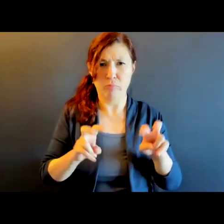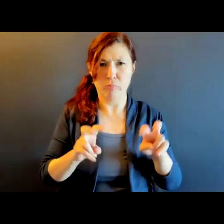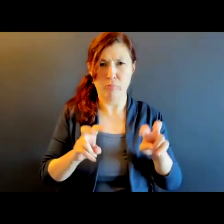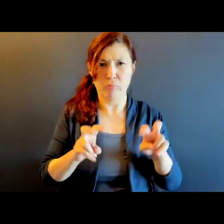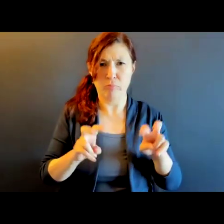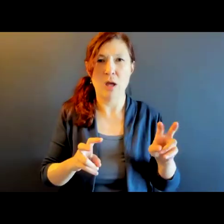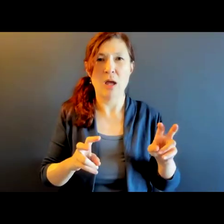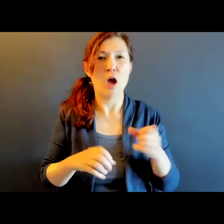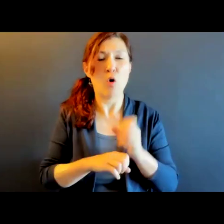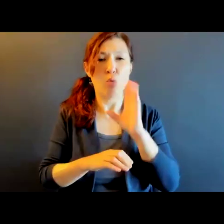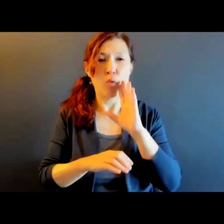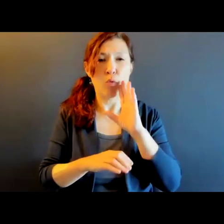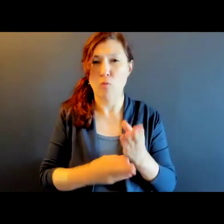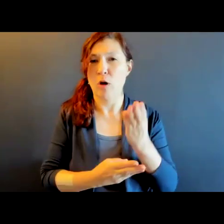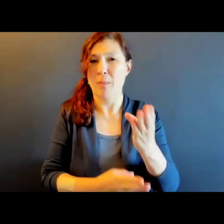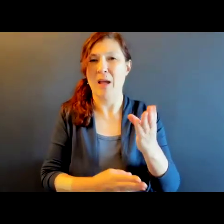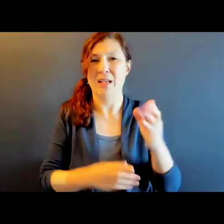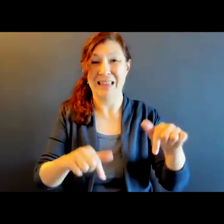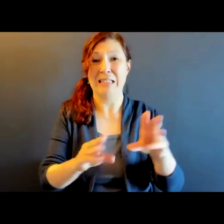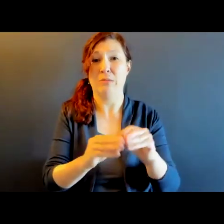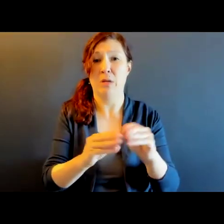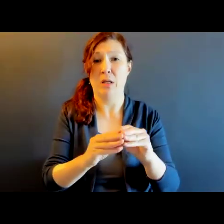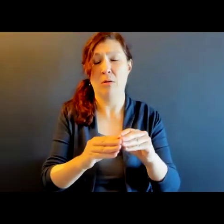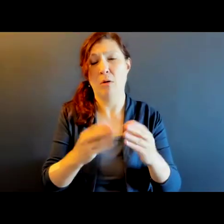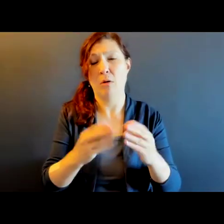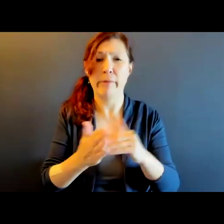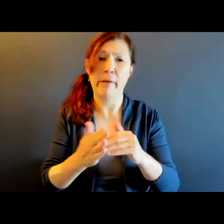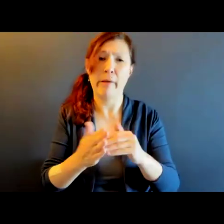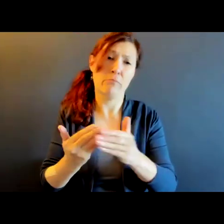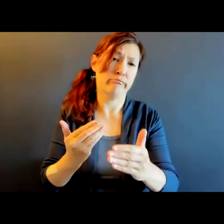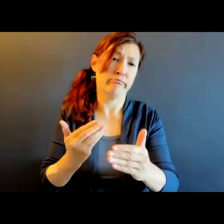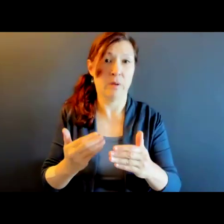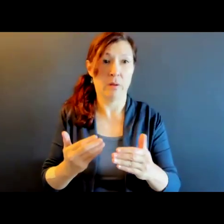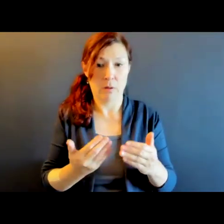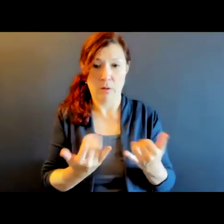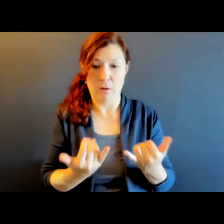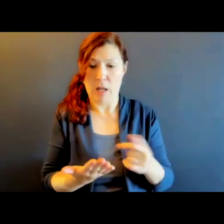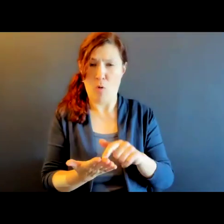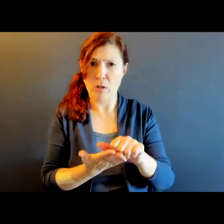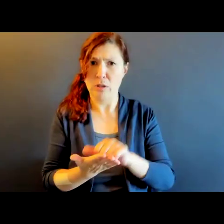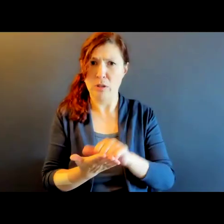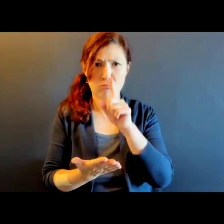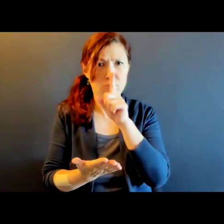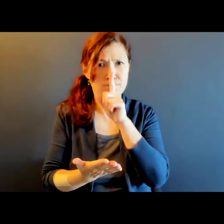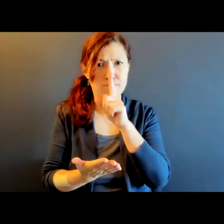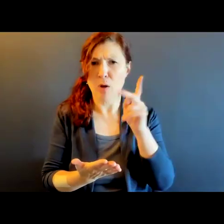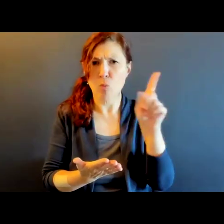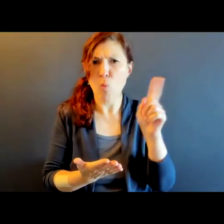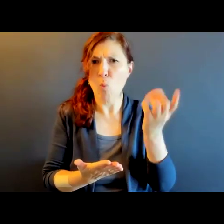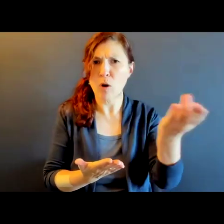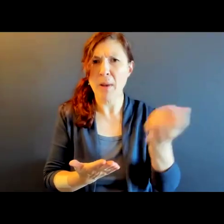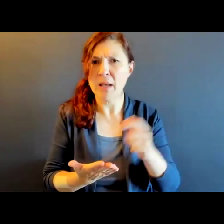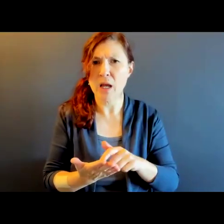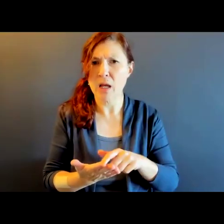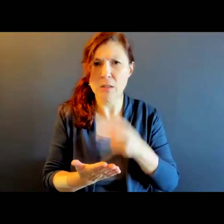this September 10th meeting, or later if necessary. I don't see anything on this agenda tonight.